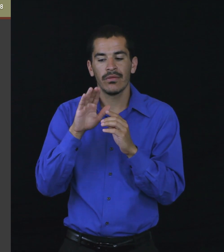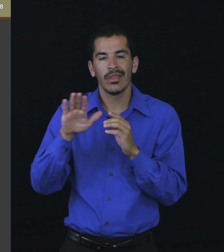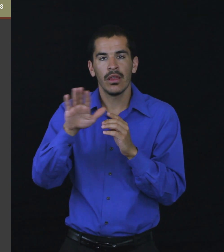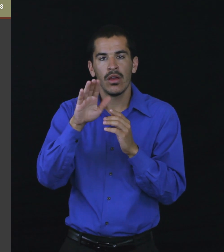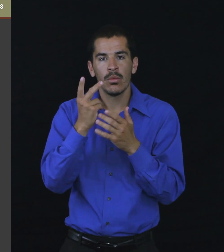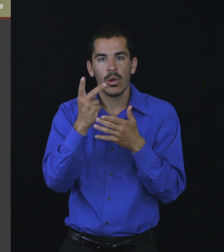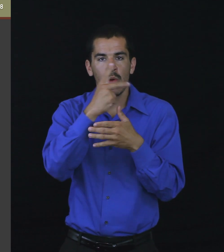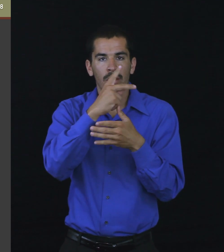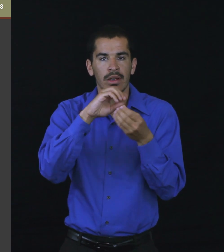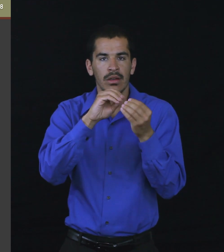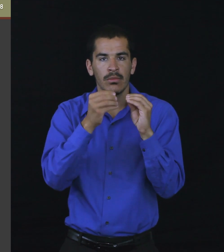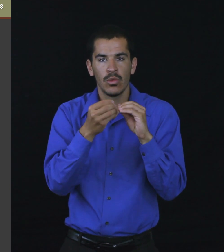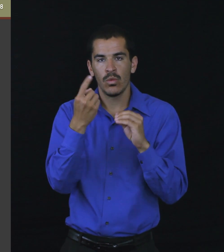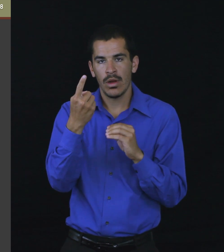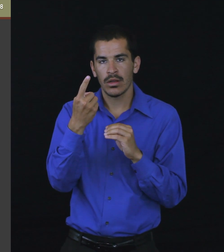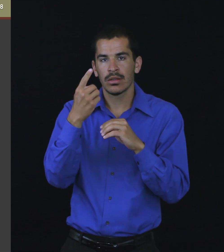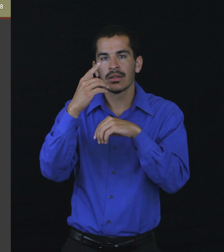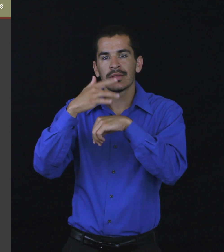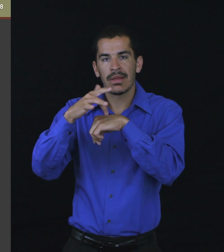location.